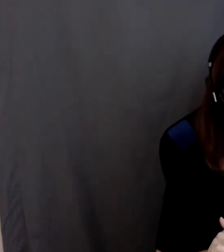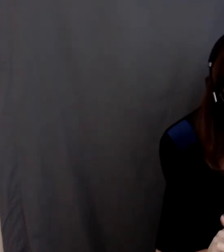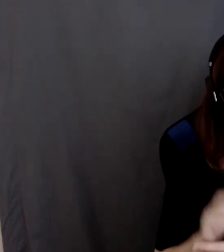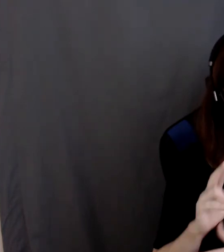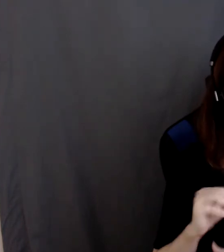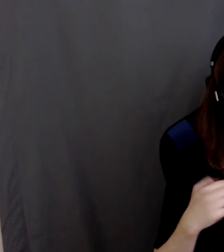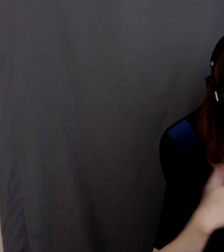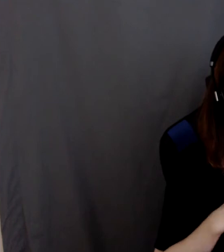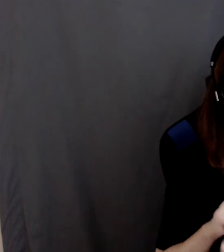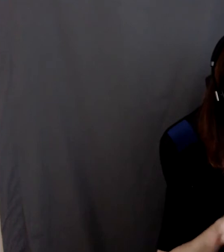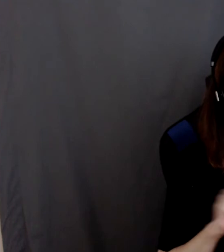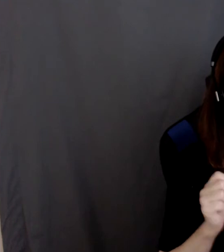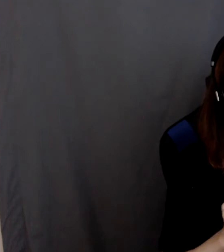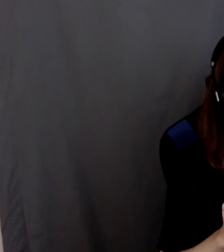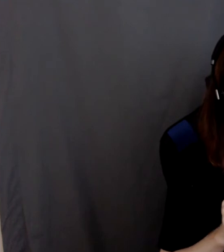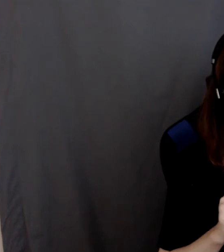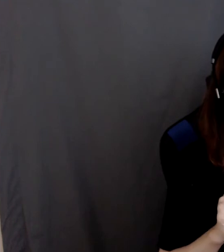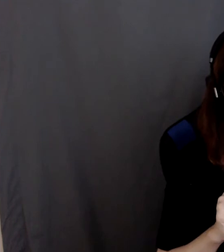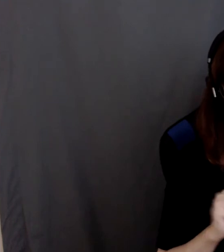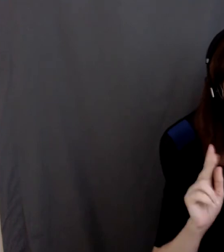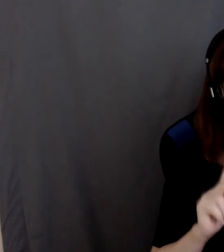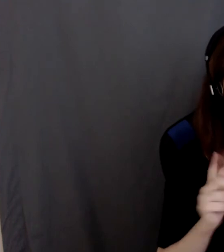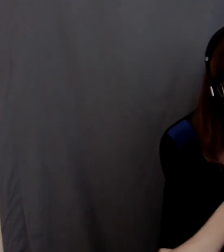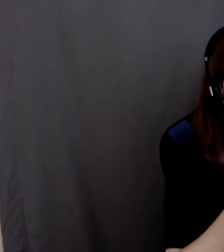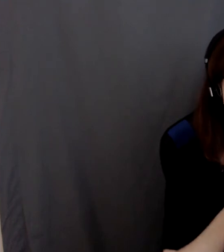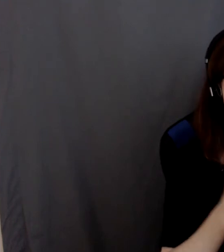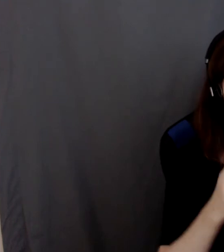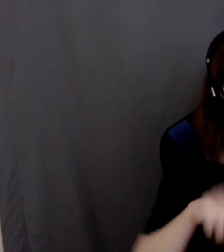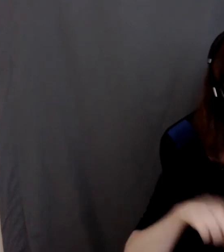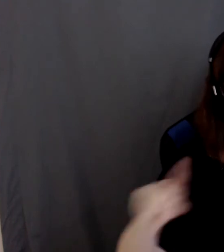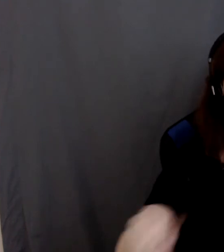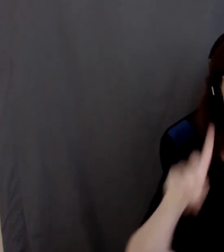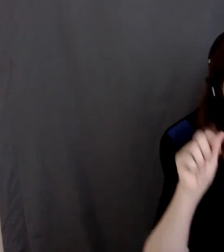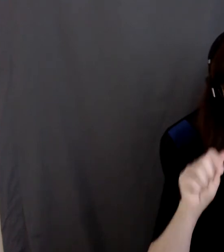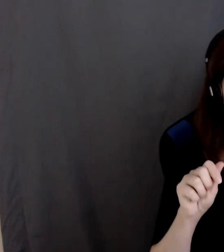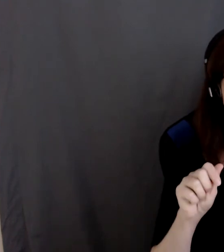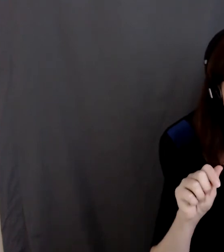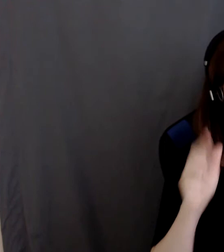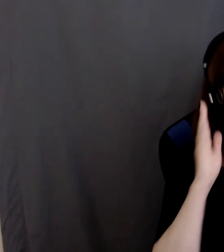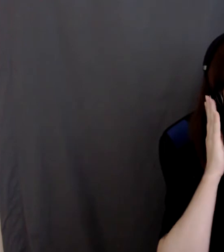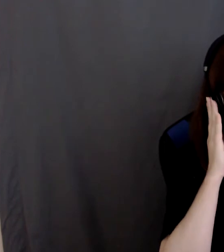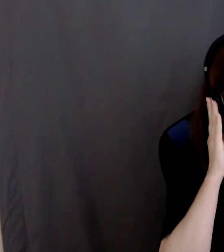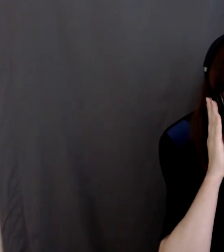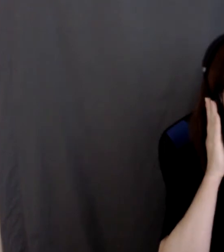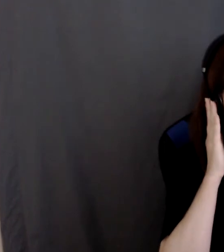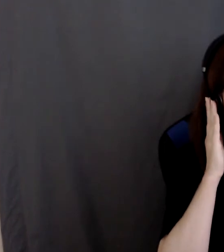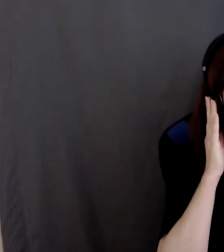We work with people with disabilities of all kinds in those three counties. And it's a